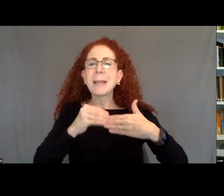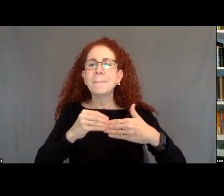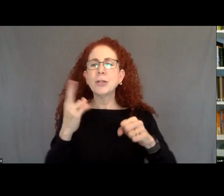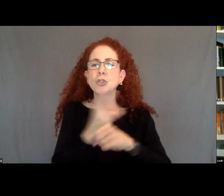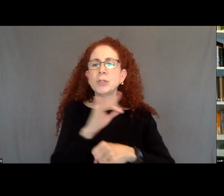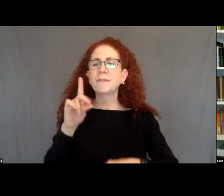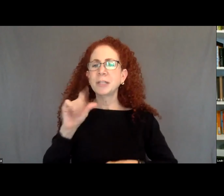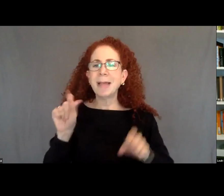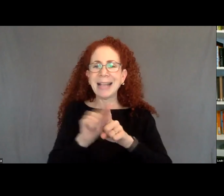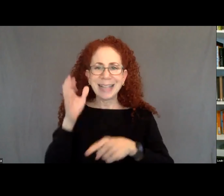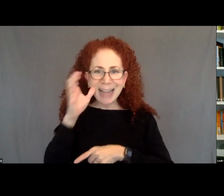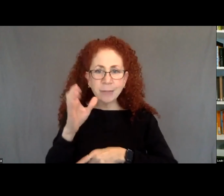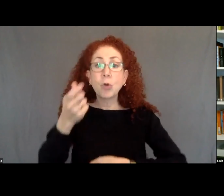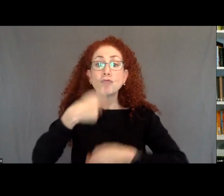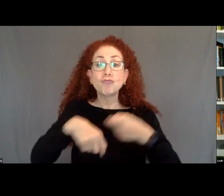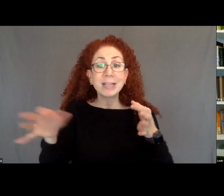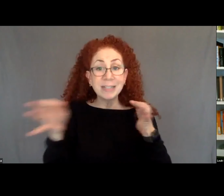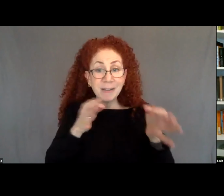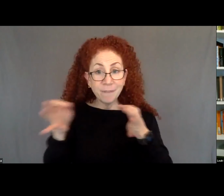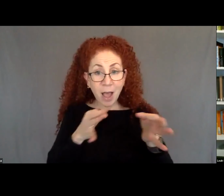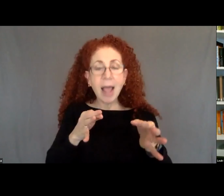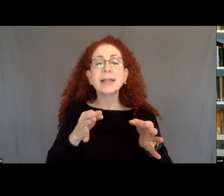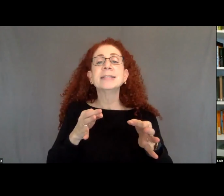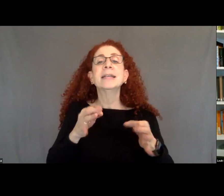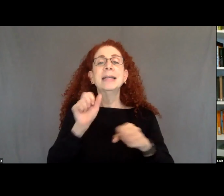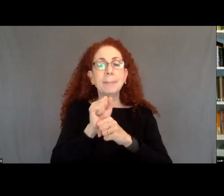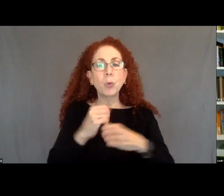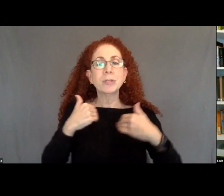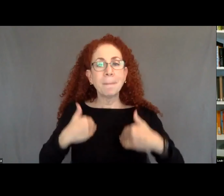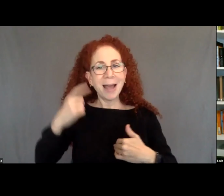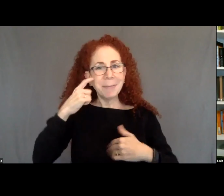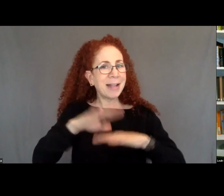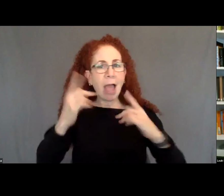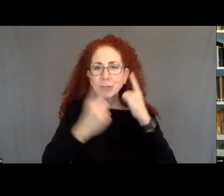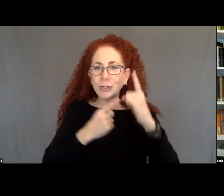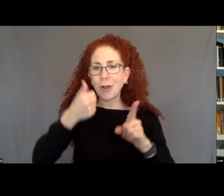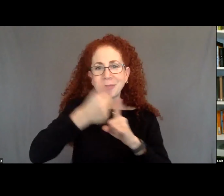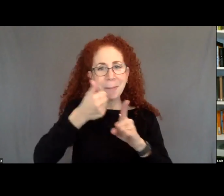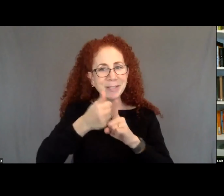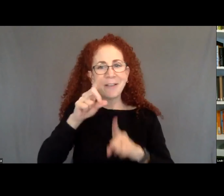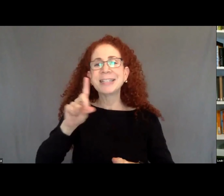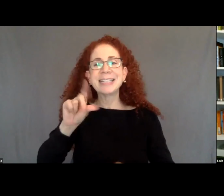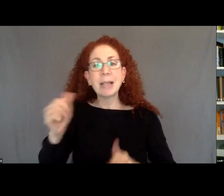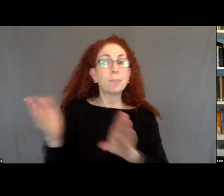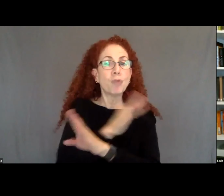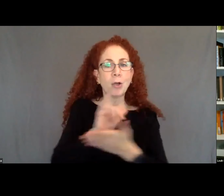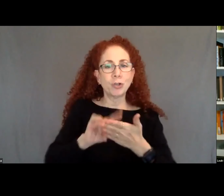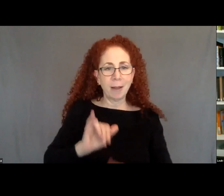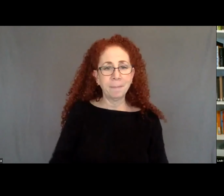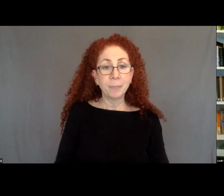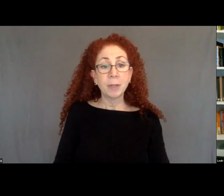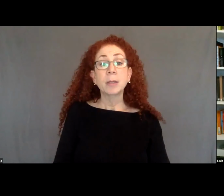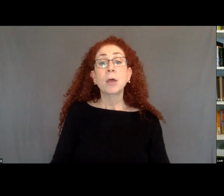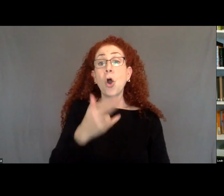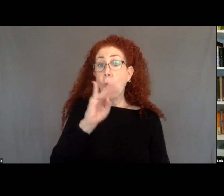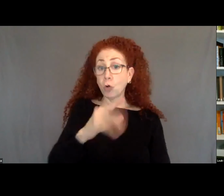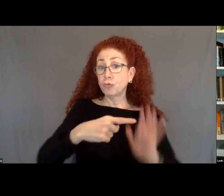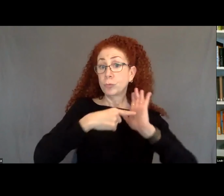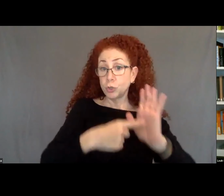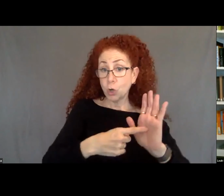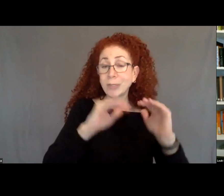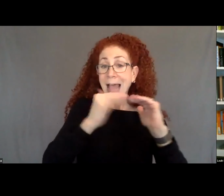concept redefined employees' body minds that had not considered themselves disabled prior to this. Not only does Holdren demonstrate